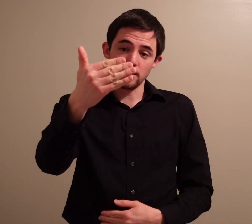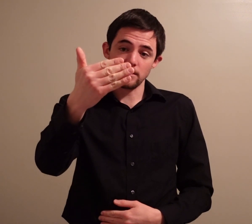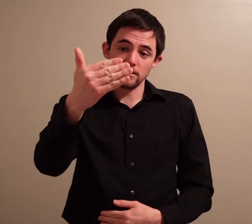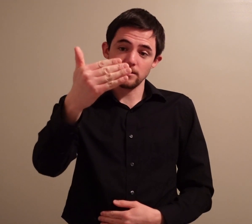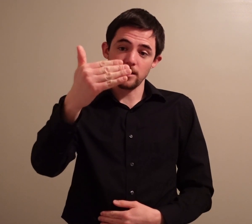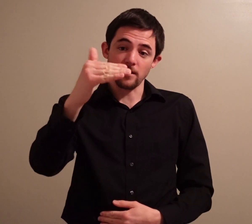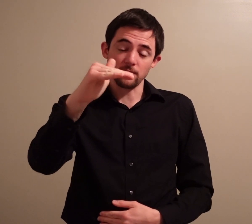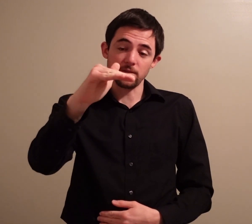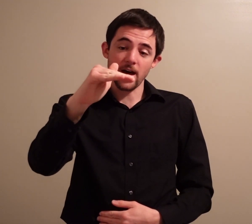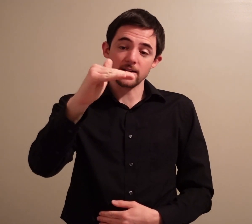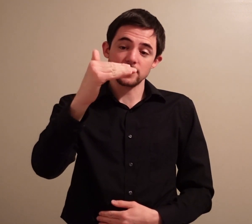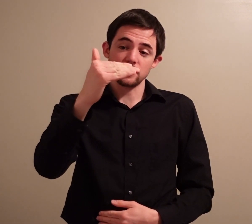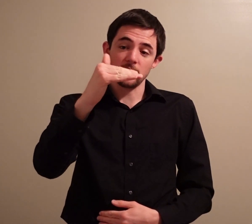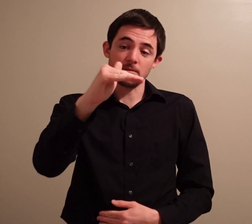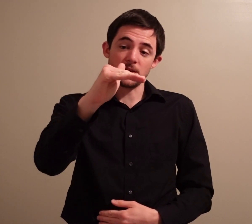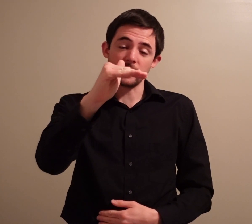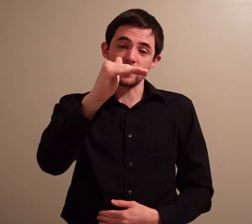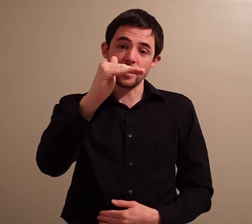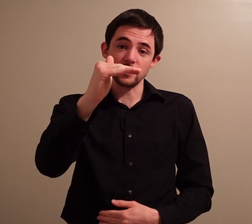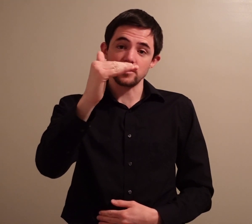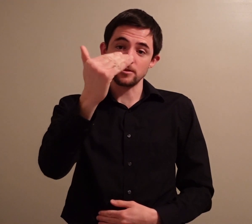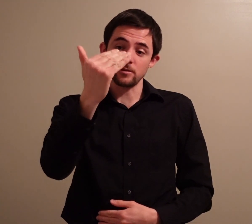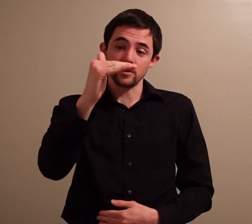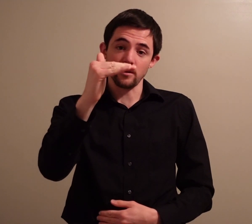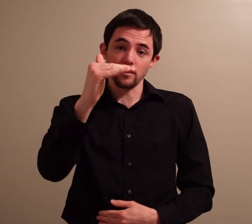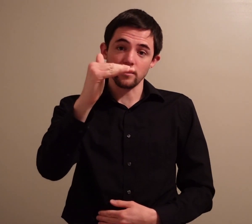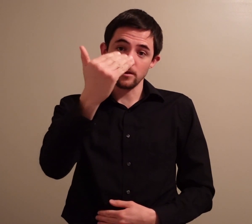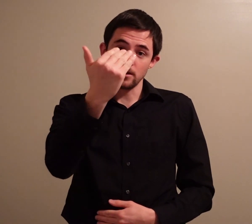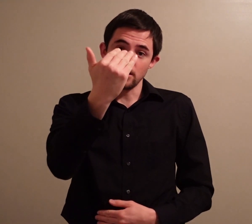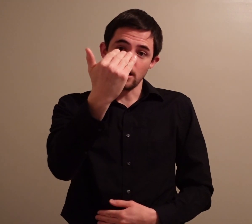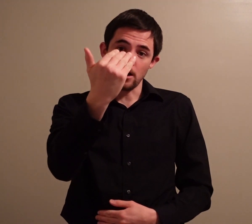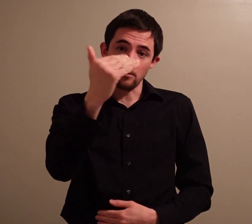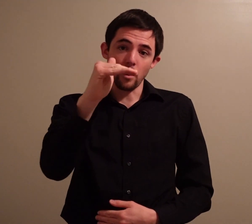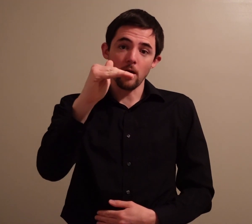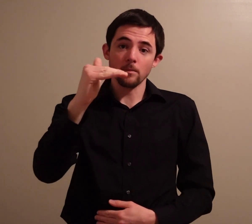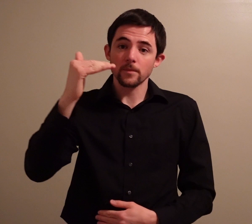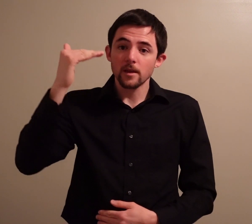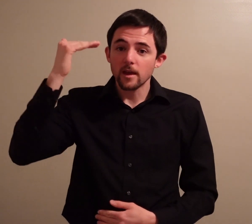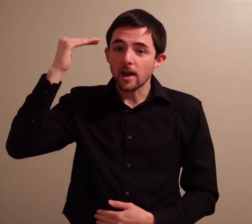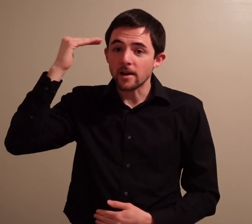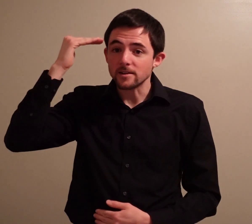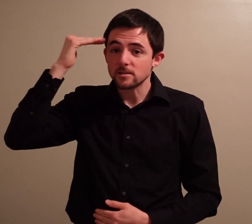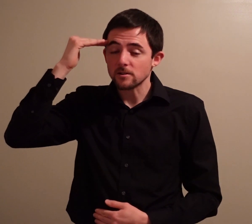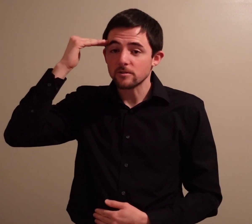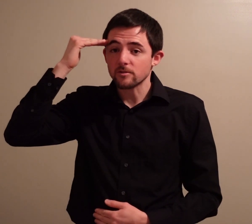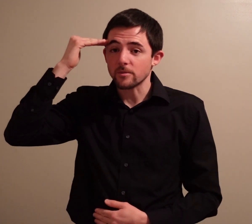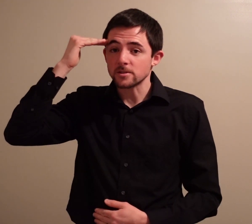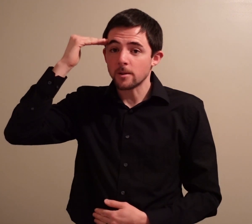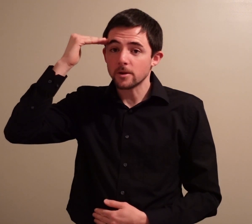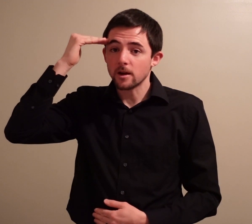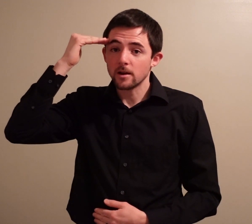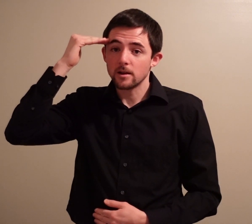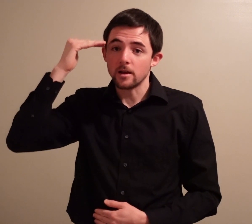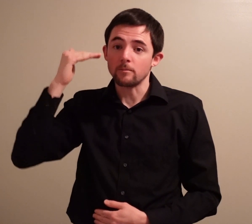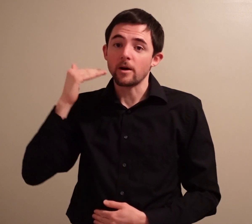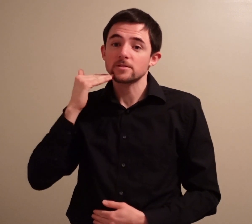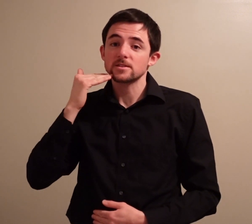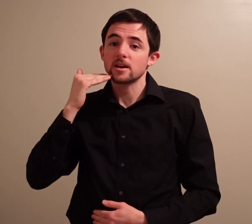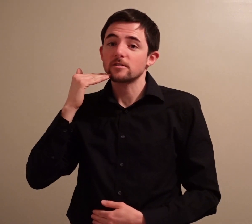together and flat, and make it a 90 degree with your palm, and it starts from the top of your head and bounces down to